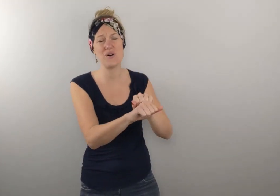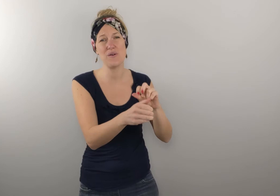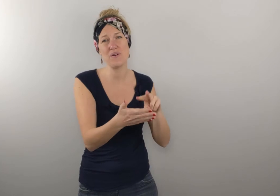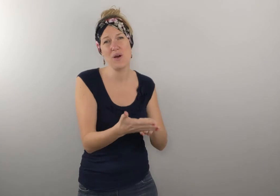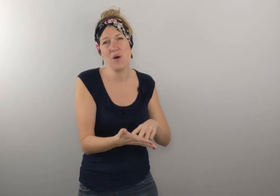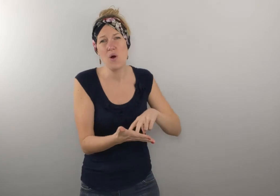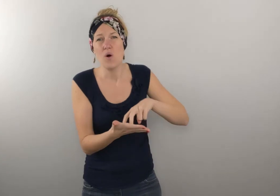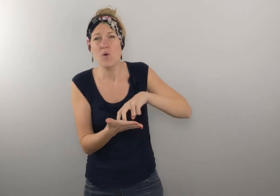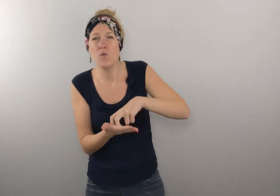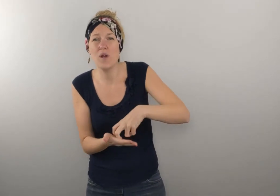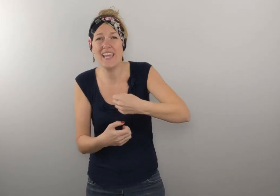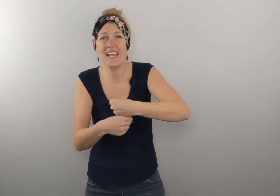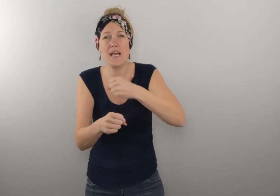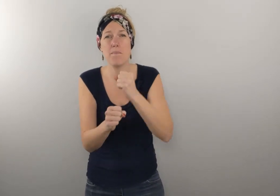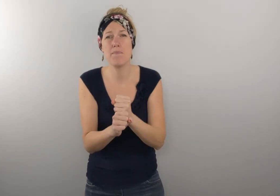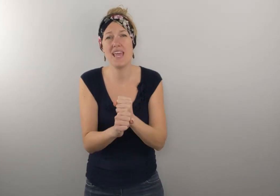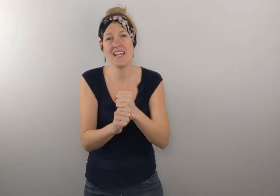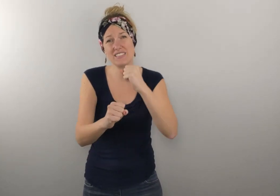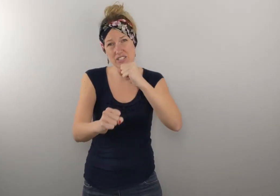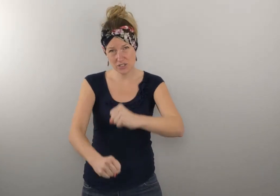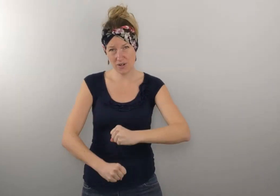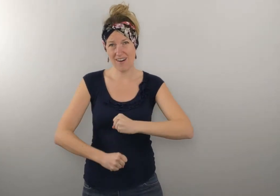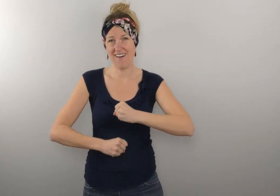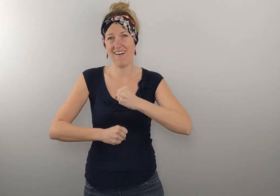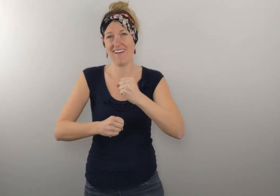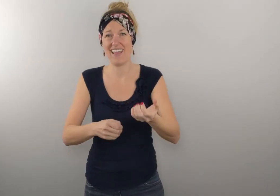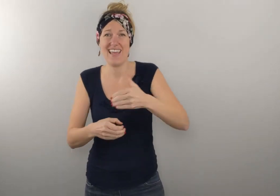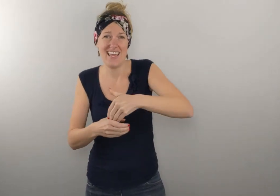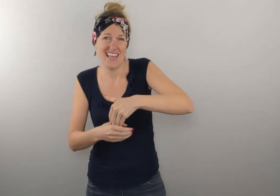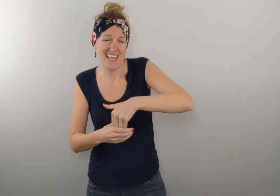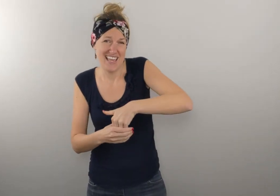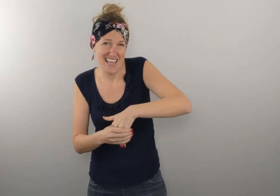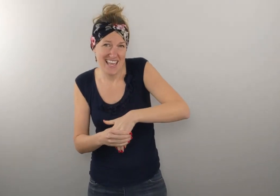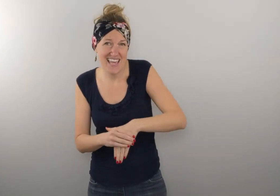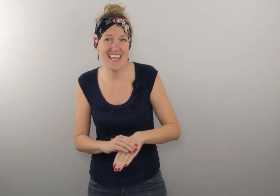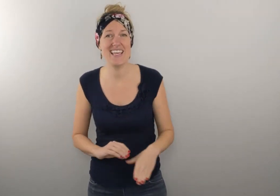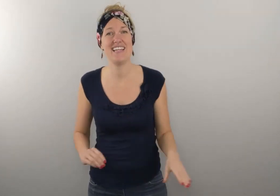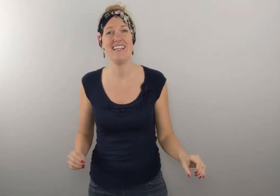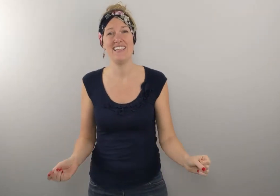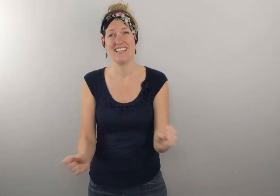cornerstone, weak made strong in the